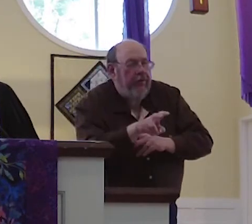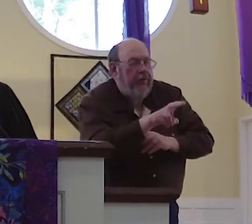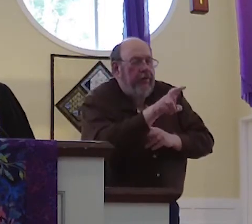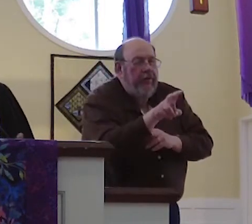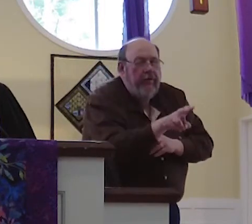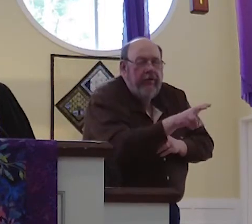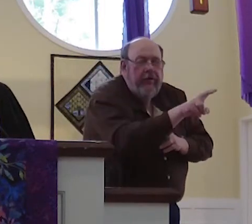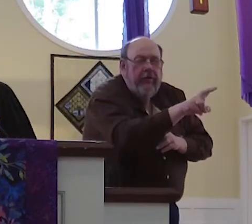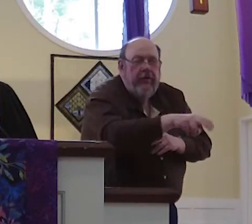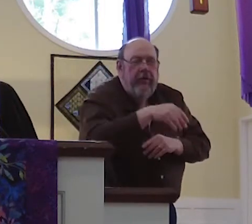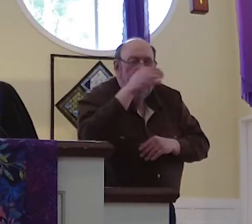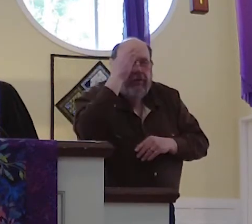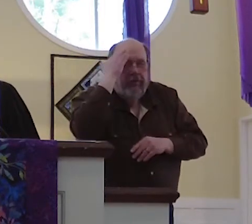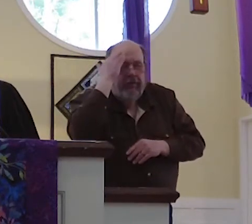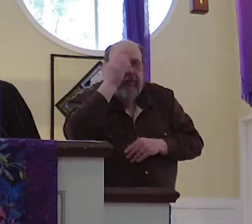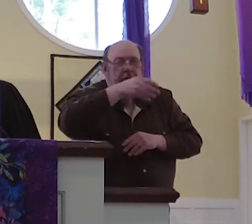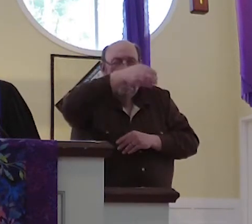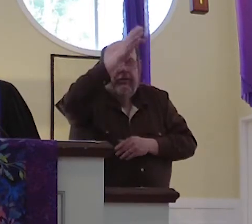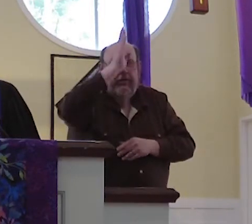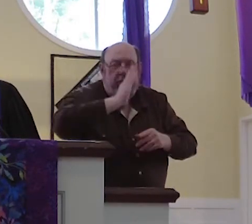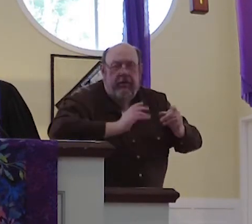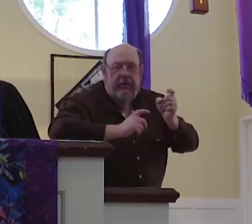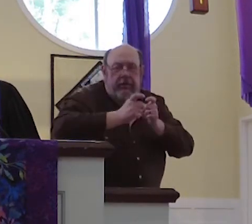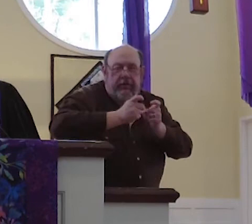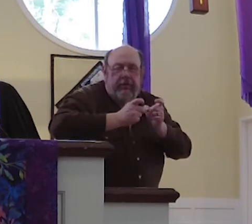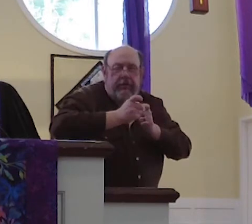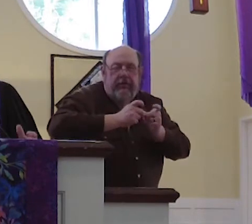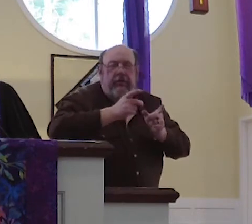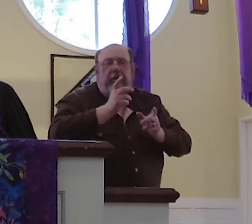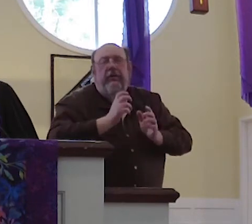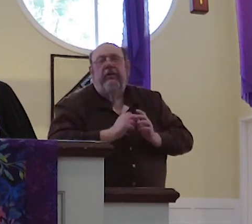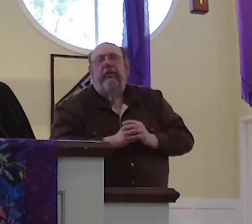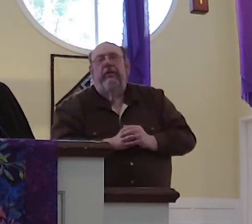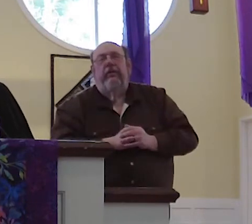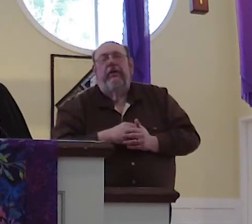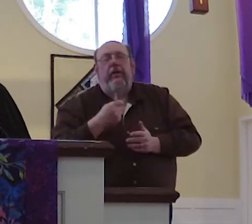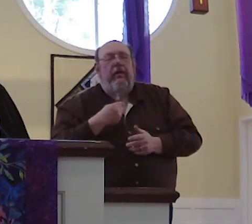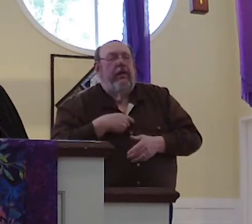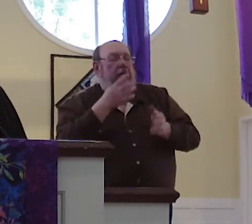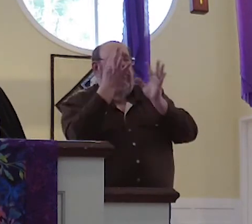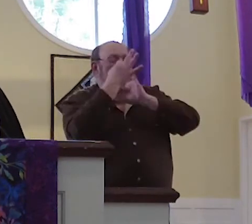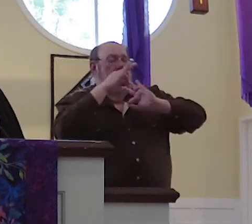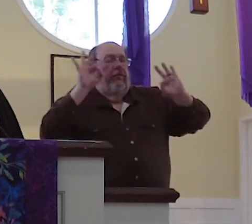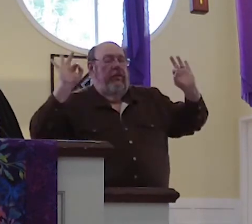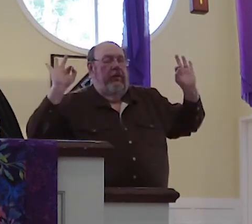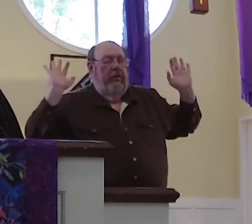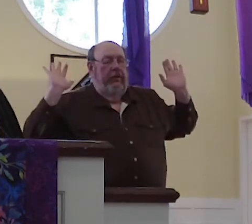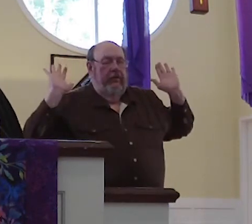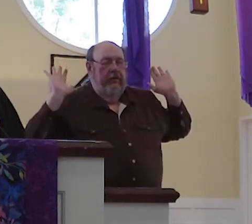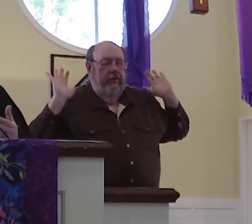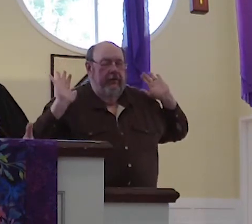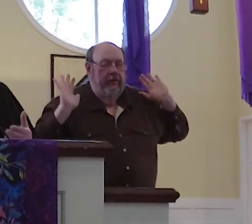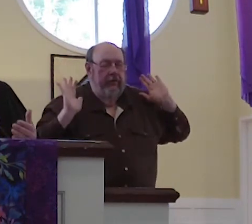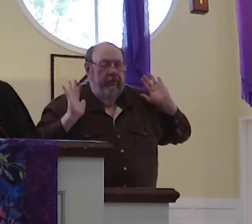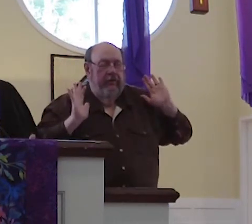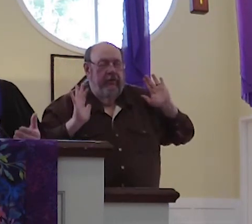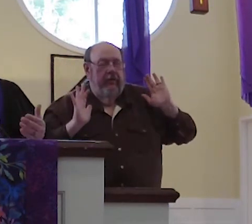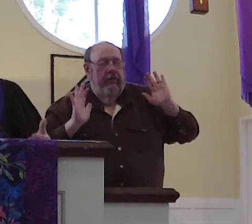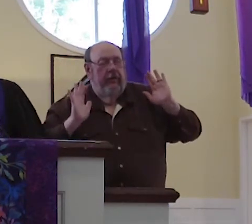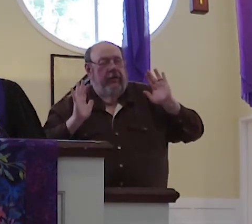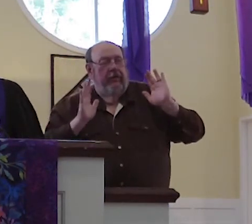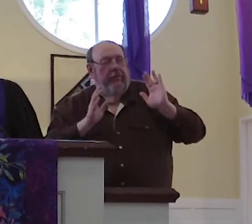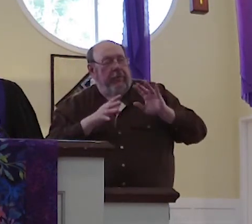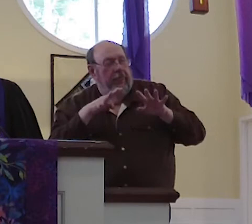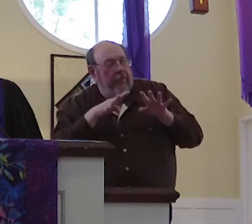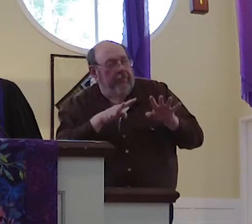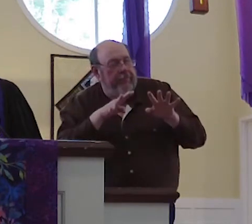Just as we know God is in control. And that frees us up. That frees us up to attend